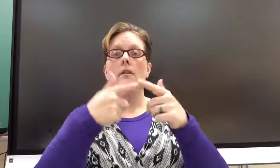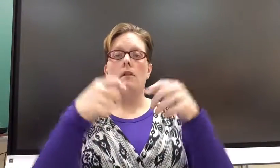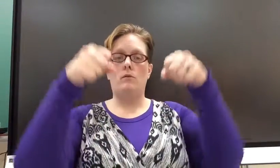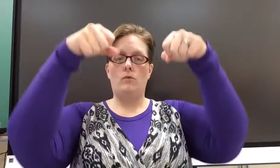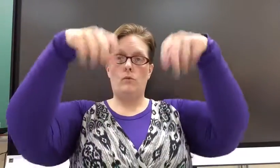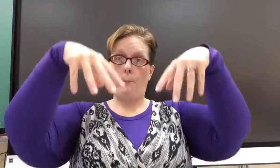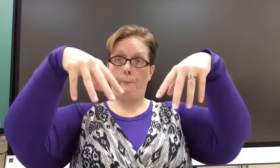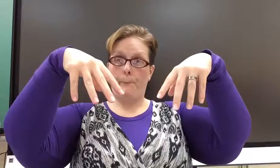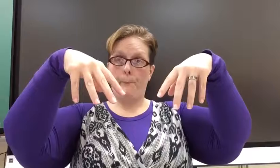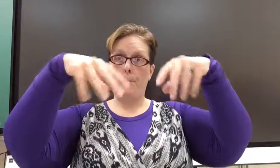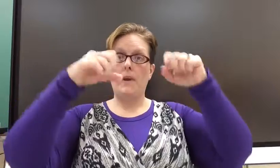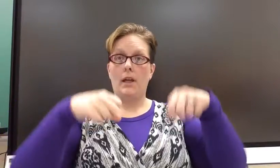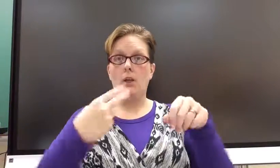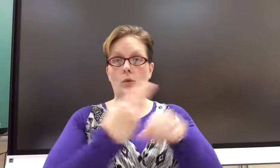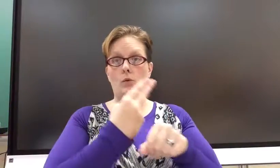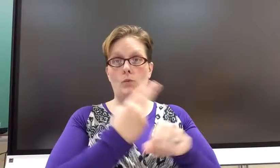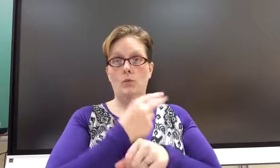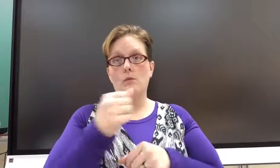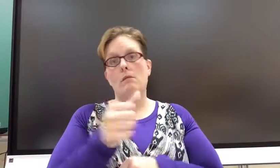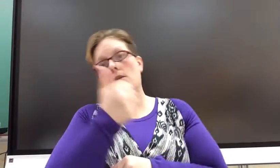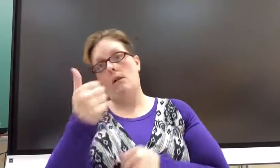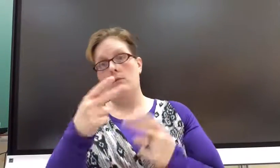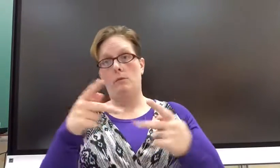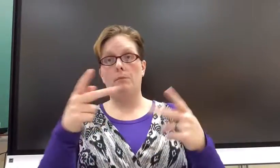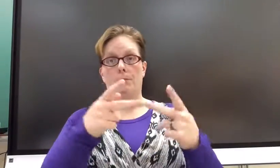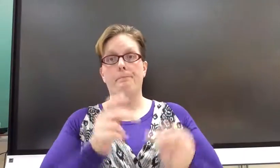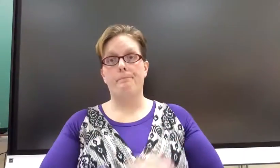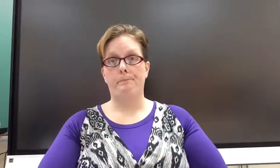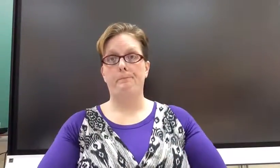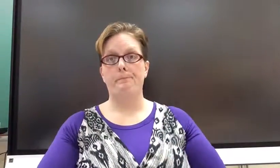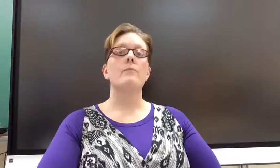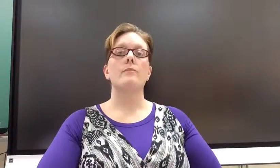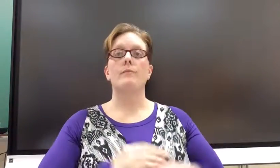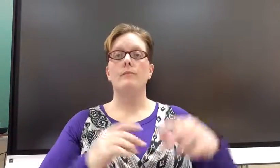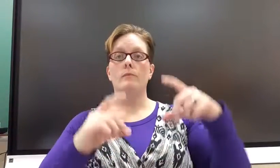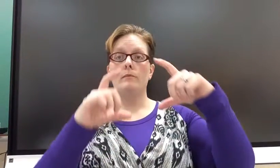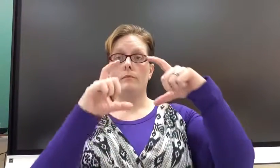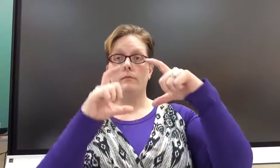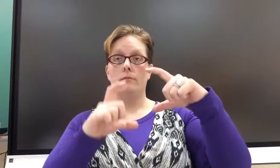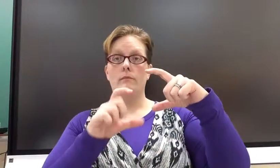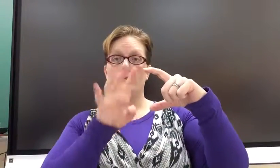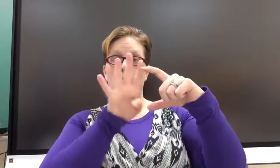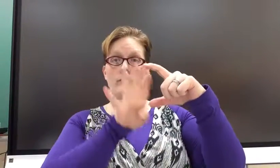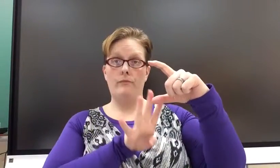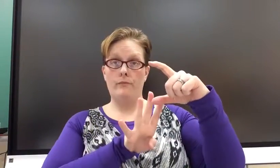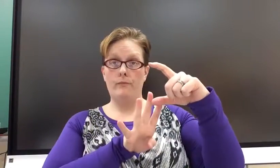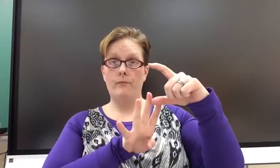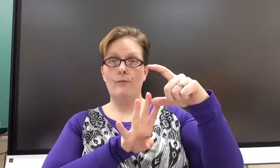to make the protein. And then they drop the protein into the ER and it gets taken to another place.